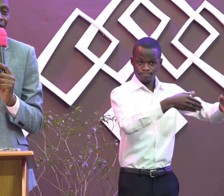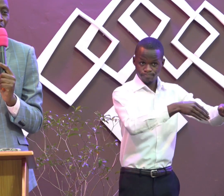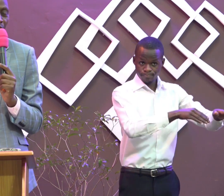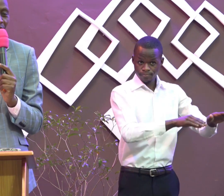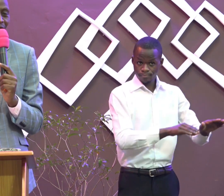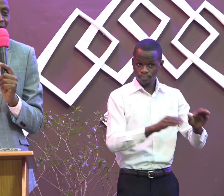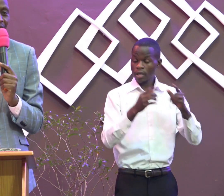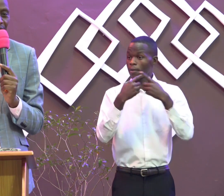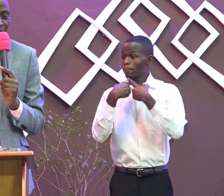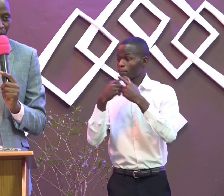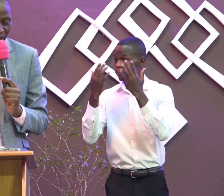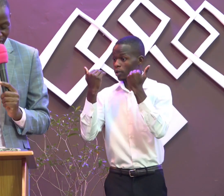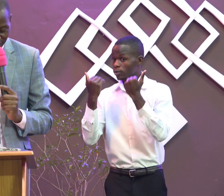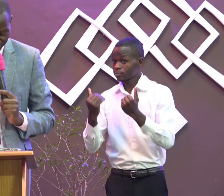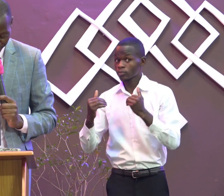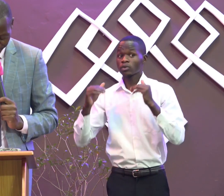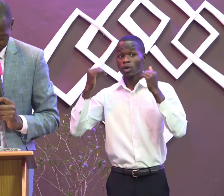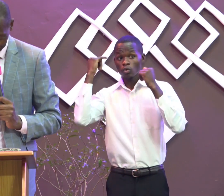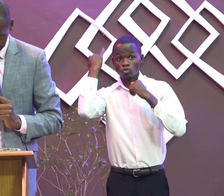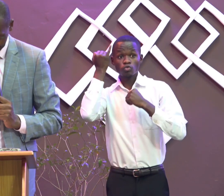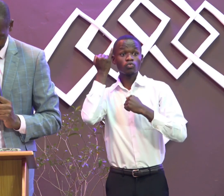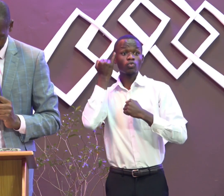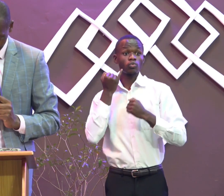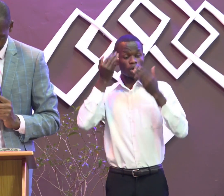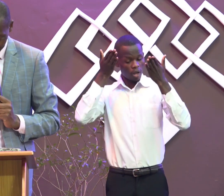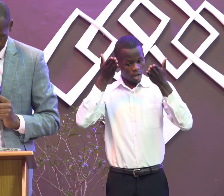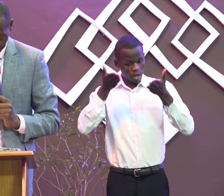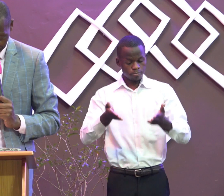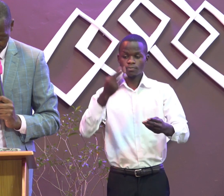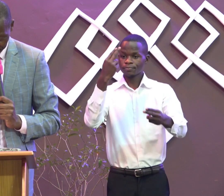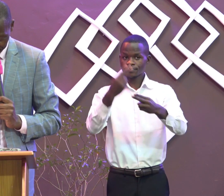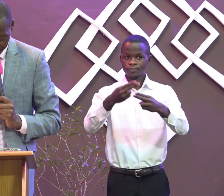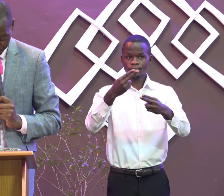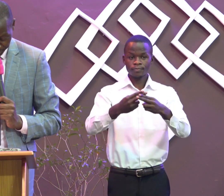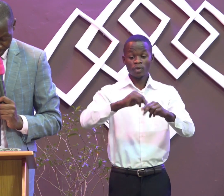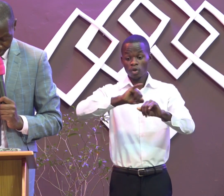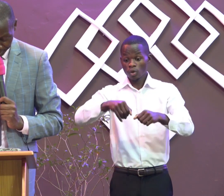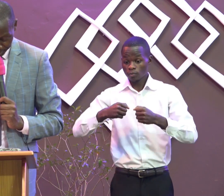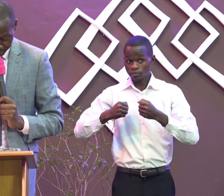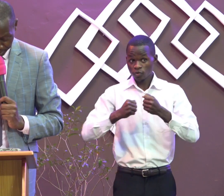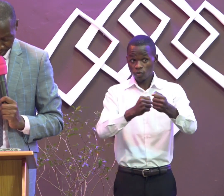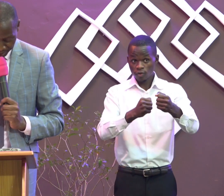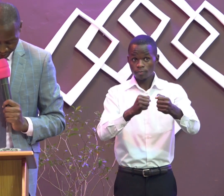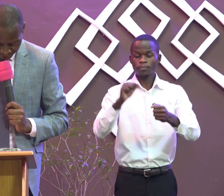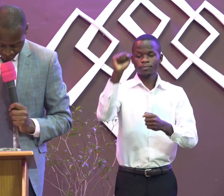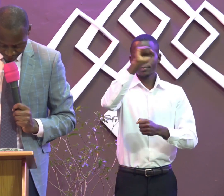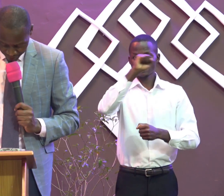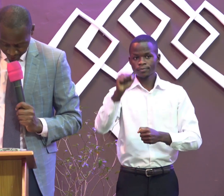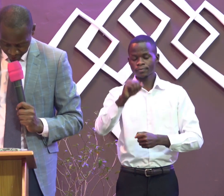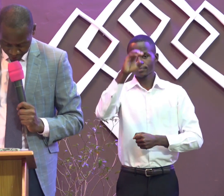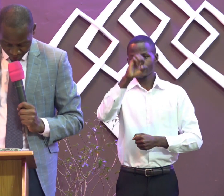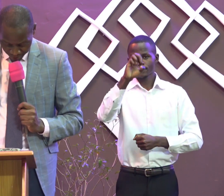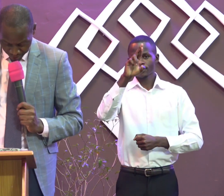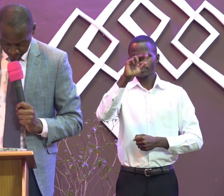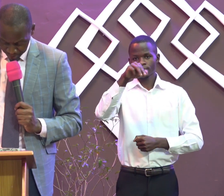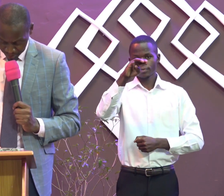ng'ayitibwa Joseph Serumaga. I want to encourage each and every one of you out there, if you're a member in the church or